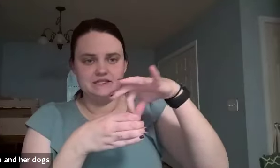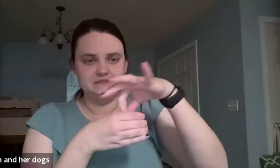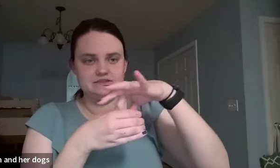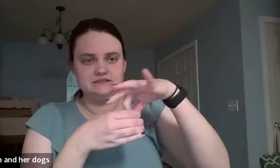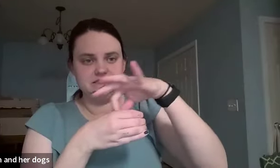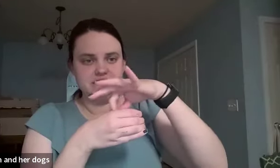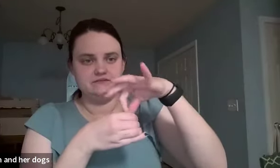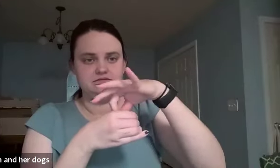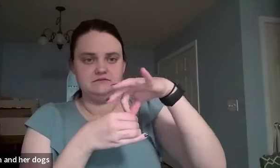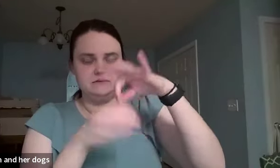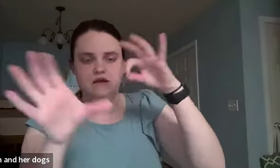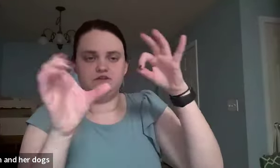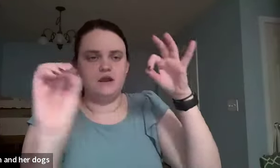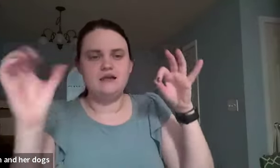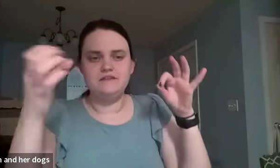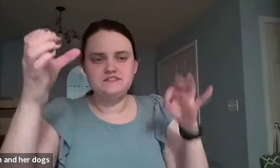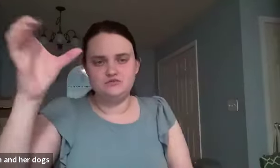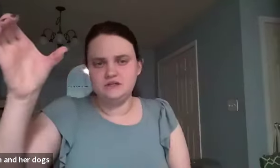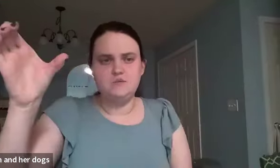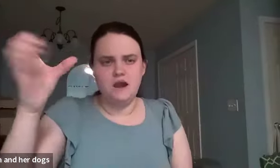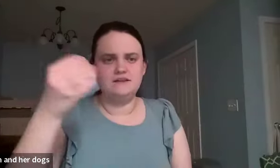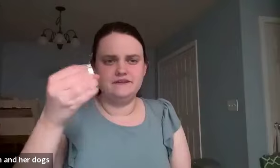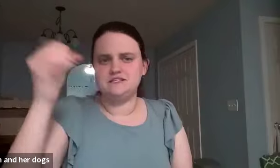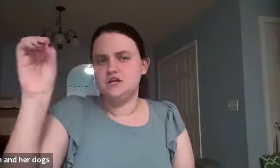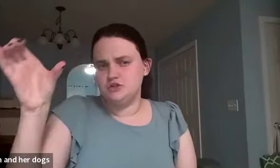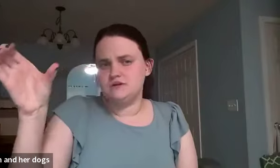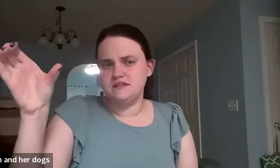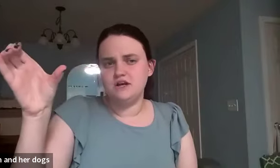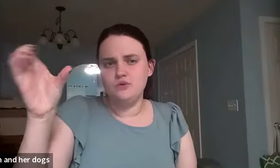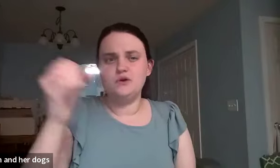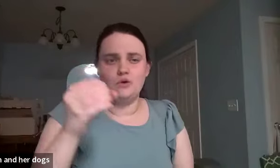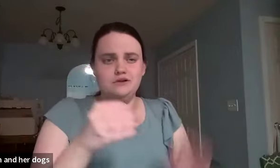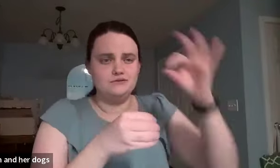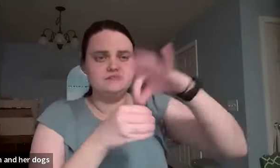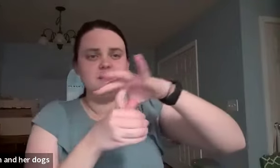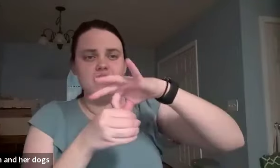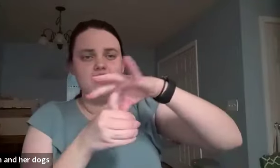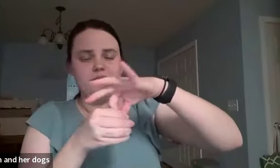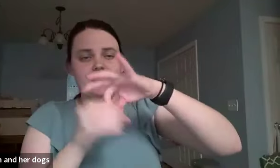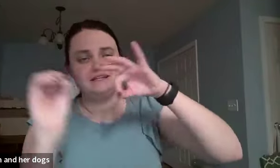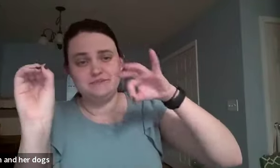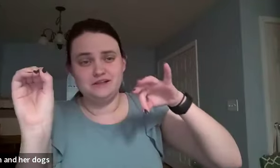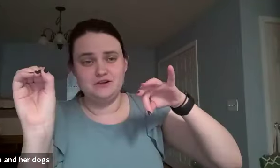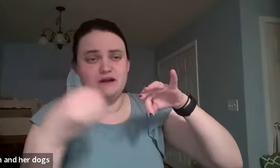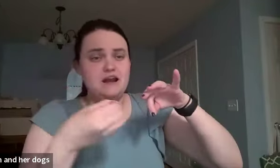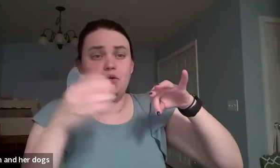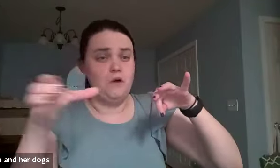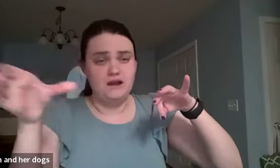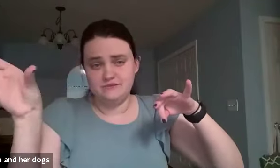tea, tea. I'm sorry, I left it really wide like this. You can leave it open or closed. I typically close mine. I don't know why. I